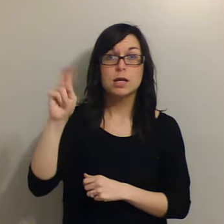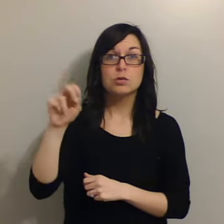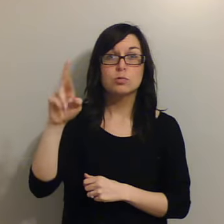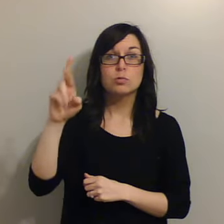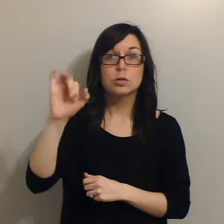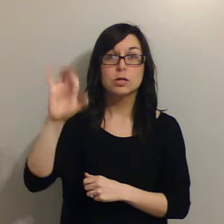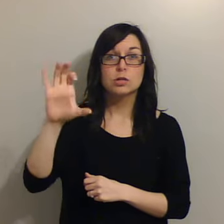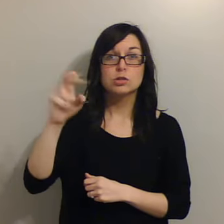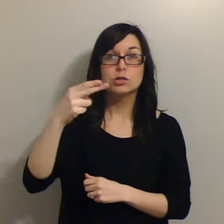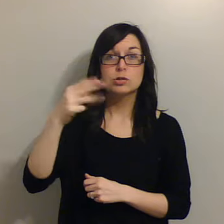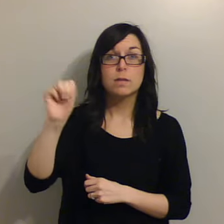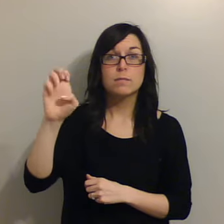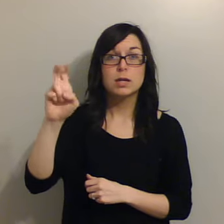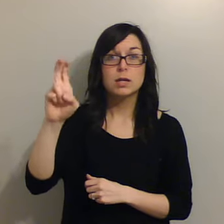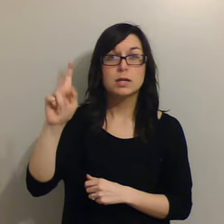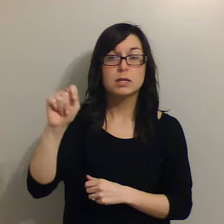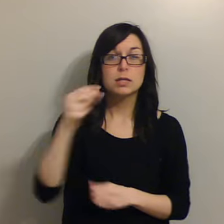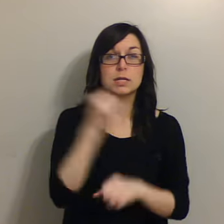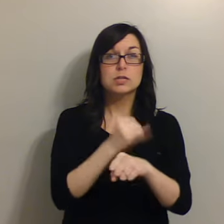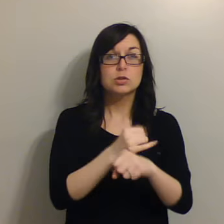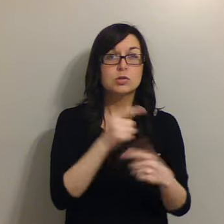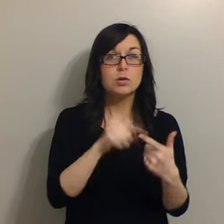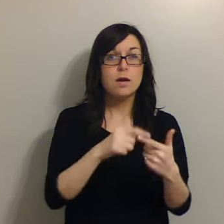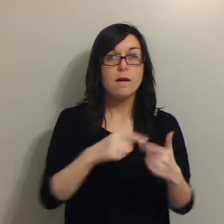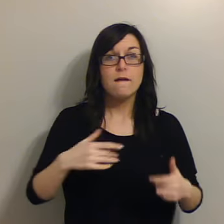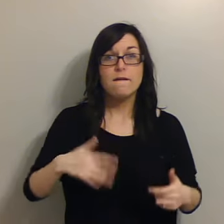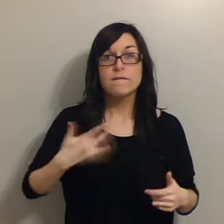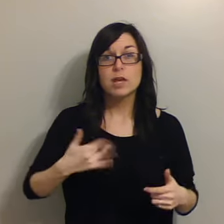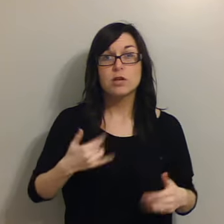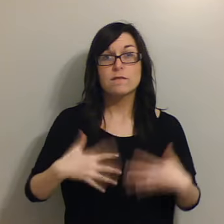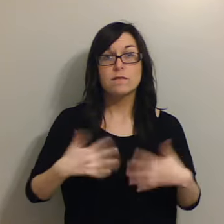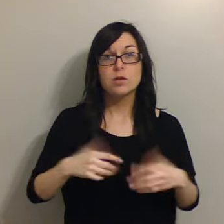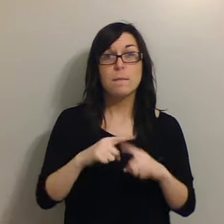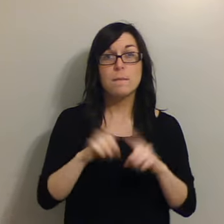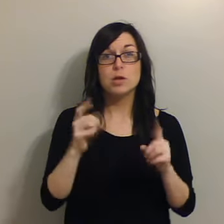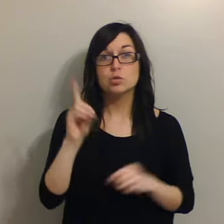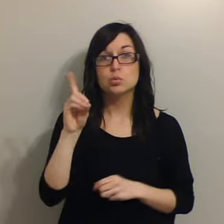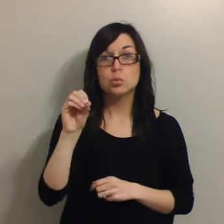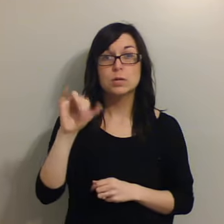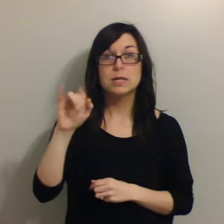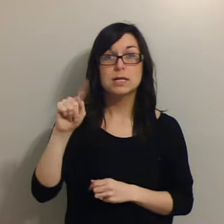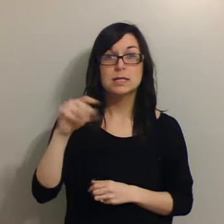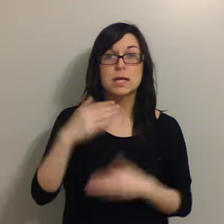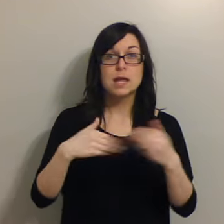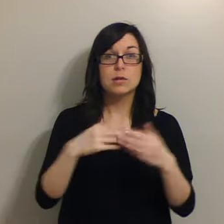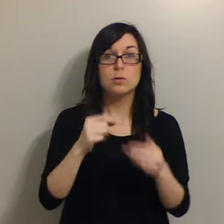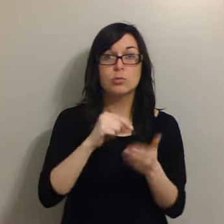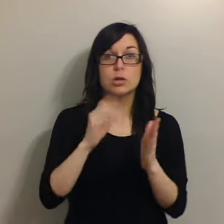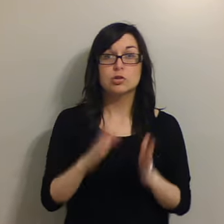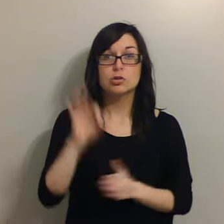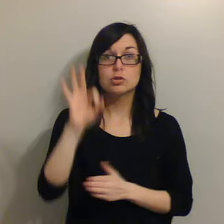entitled Feel the Fear and Do It Anyway by Cecil Jeffers, Life is an Allergy